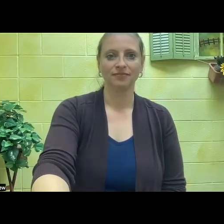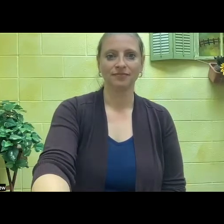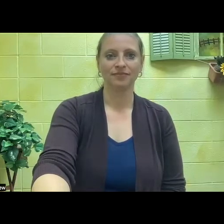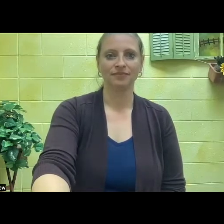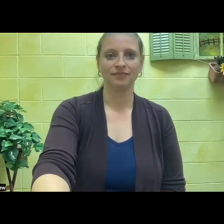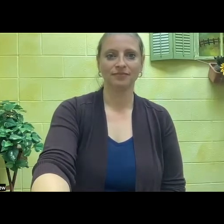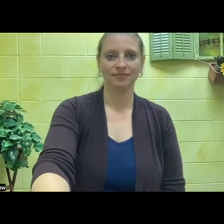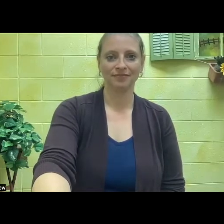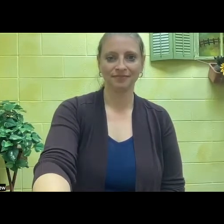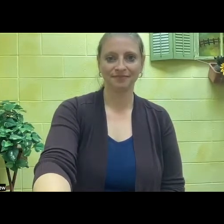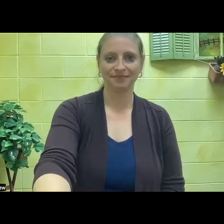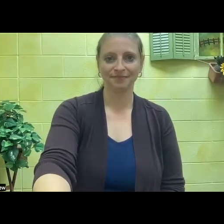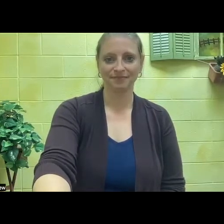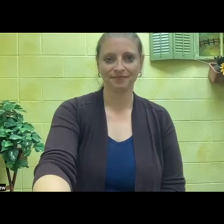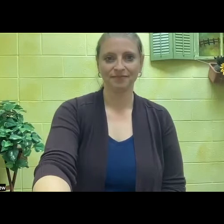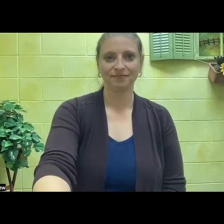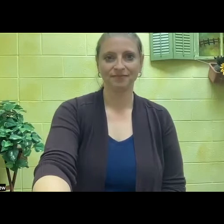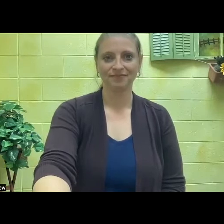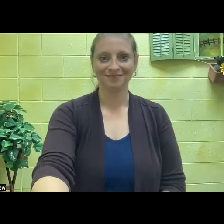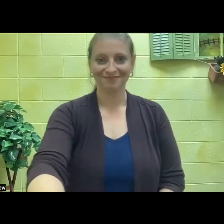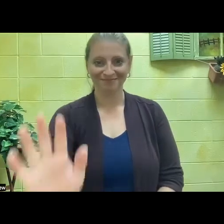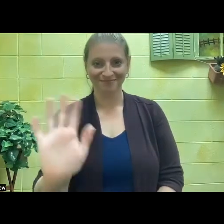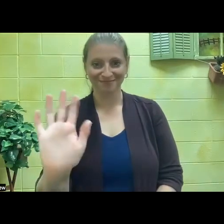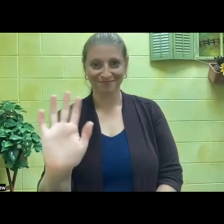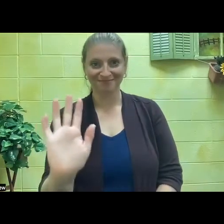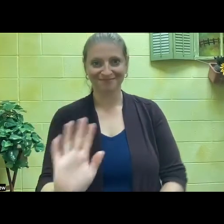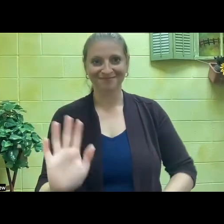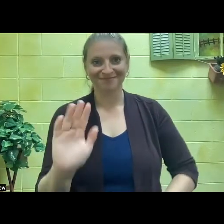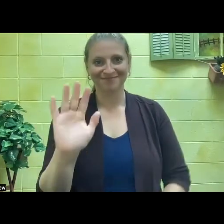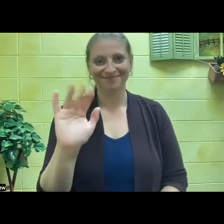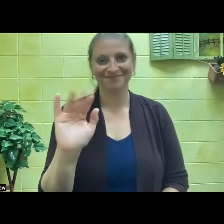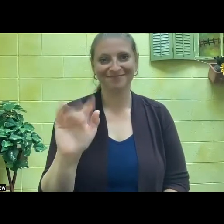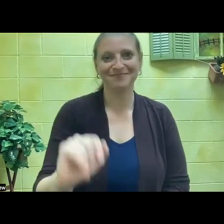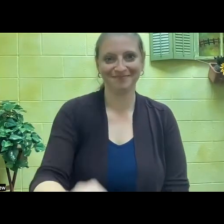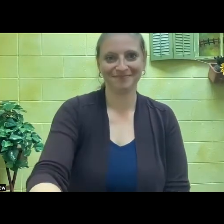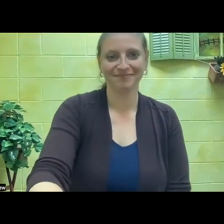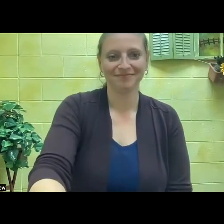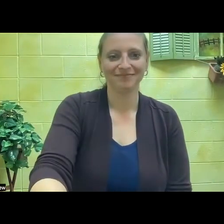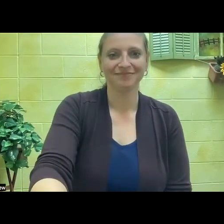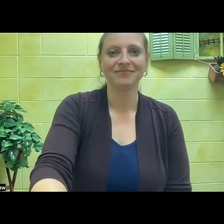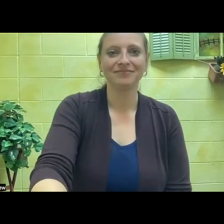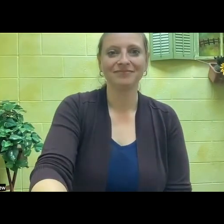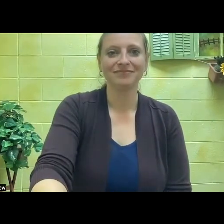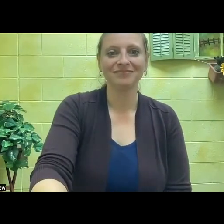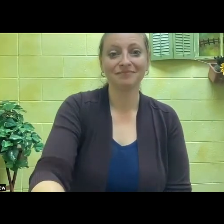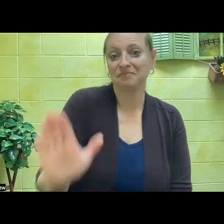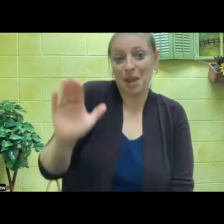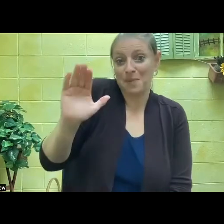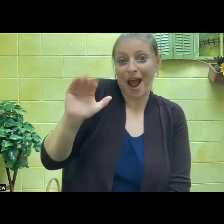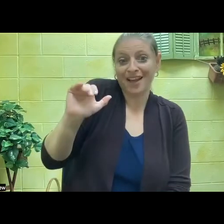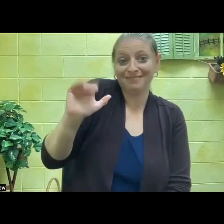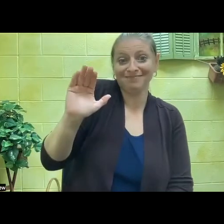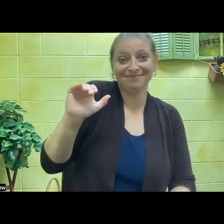Big round of applause. We're going to wave goodbye to Miss Heather Dew. Miss Heather Dew, can you show us all how to say goodbye in